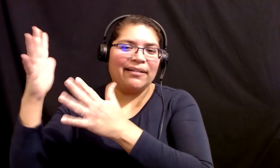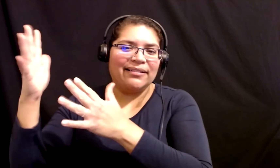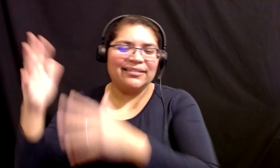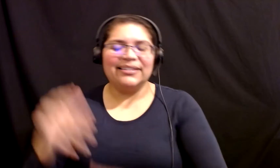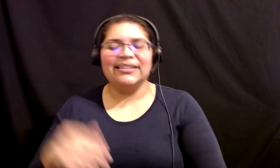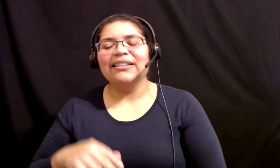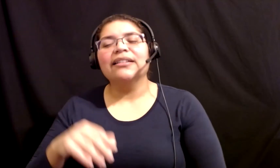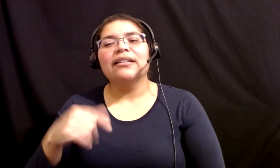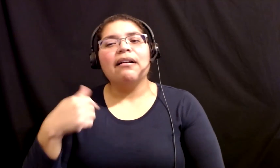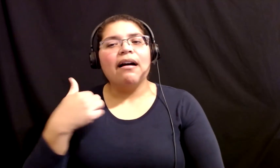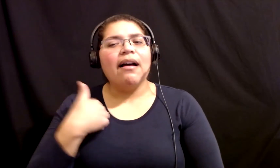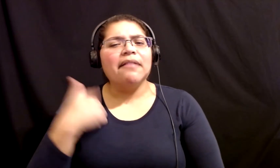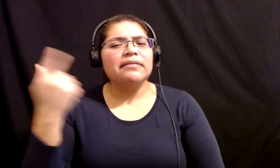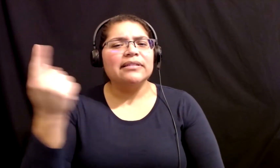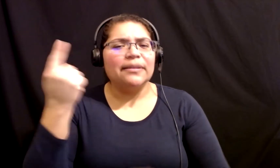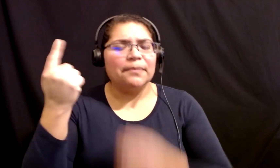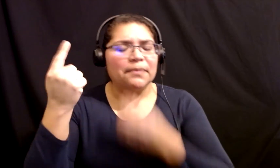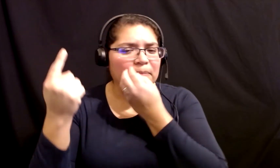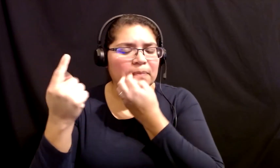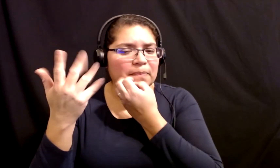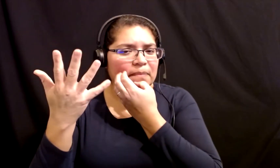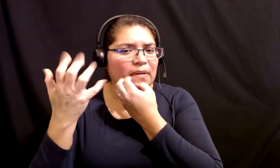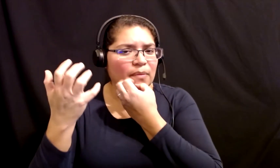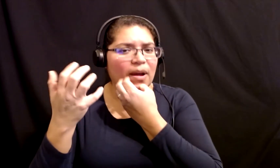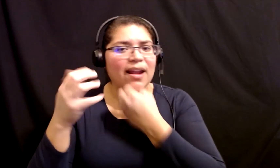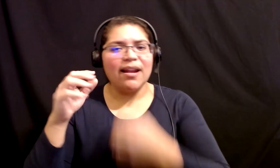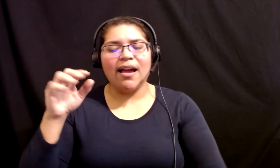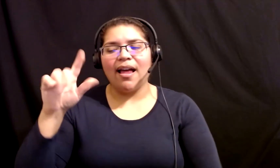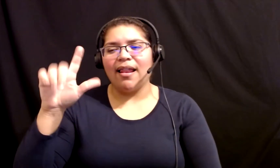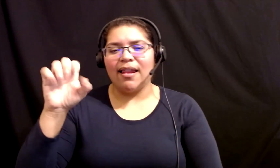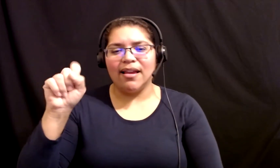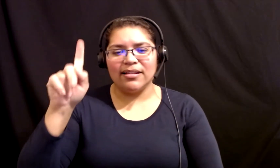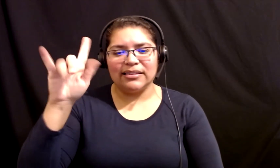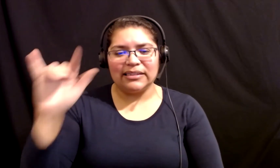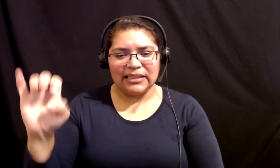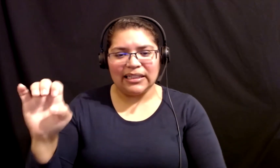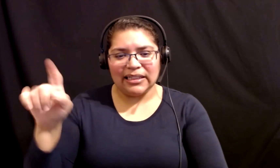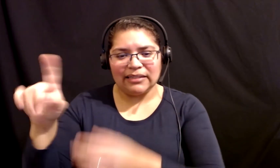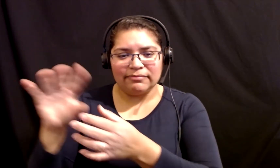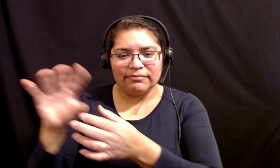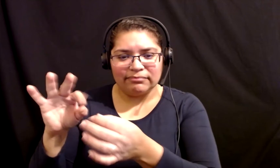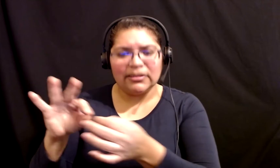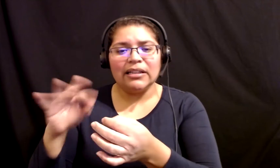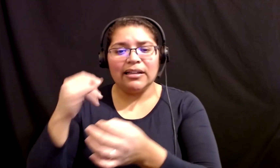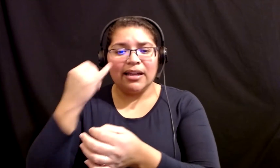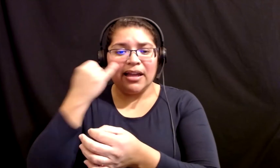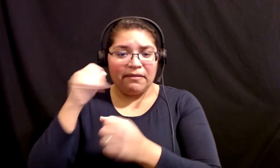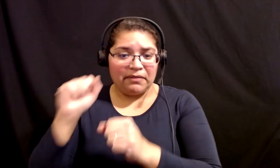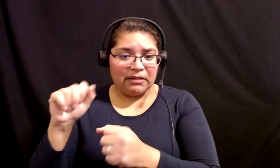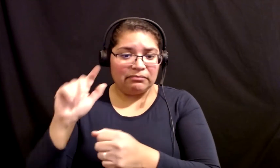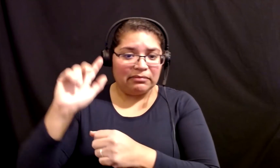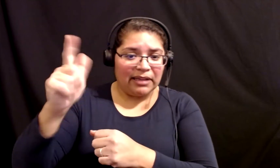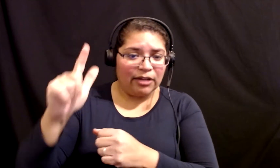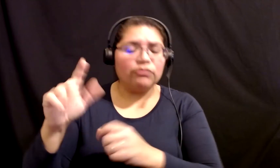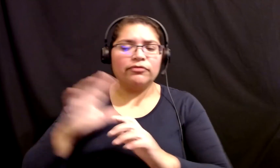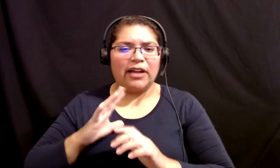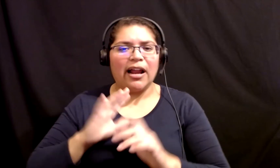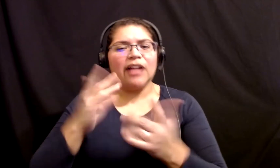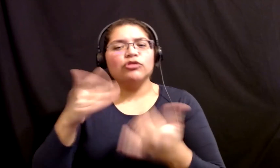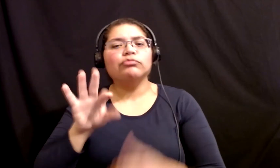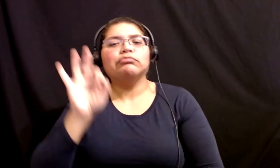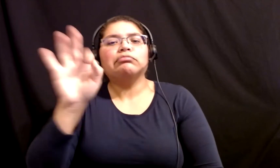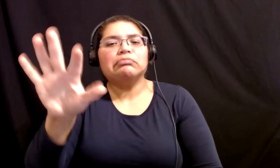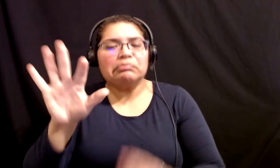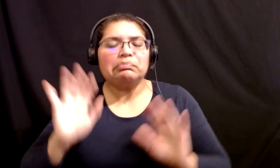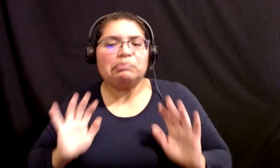I have something that I want Leslie's input on, and if this is for a later time, that's fine. I just want to insert the plug for now. I